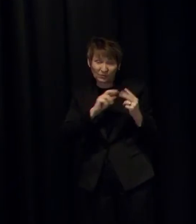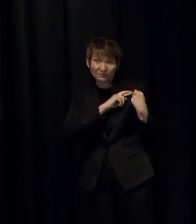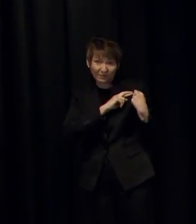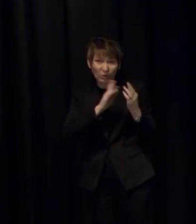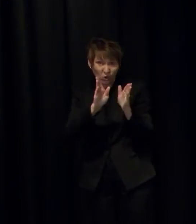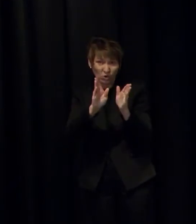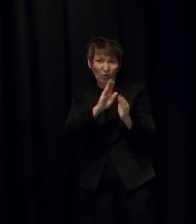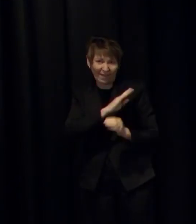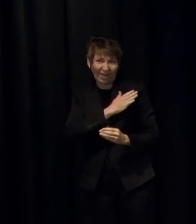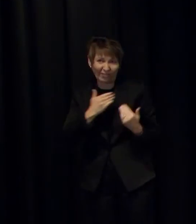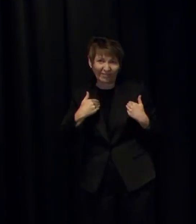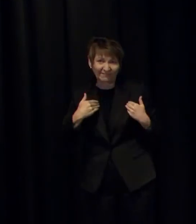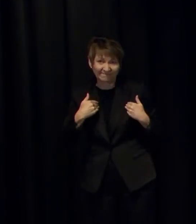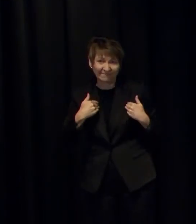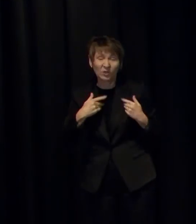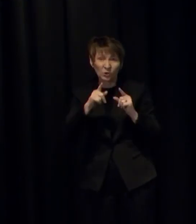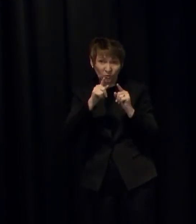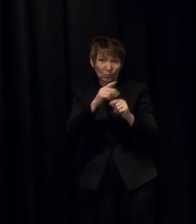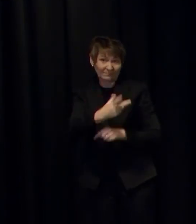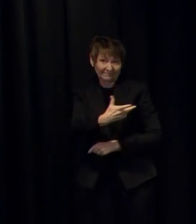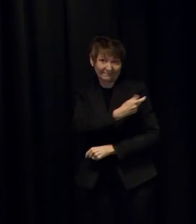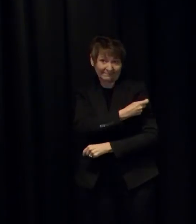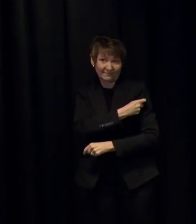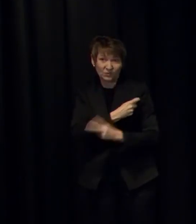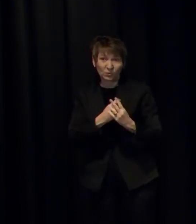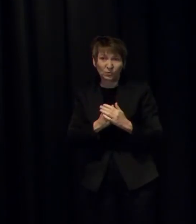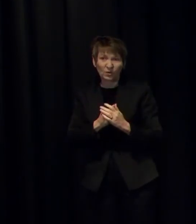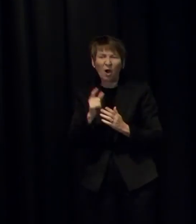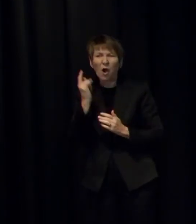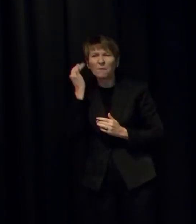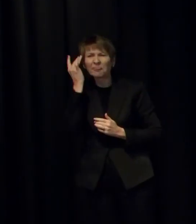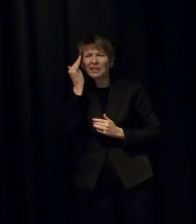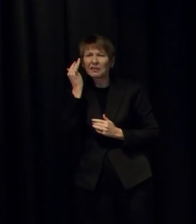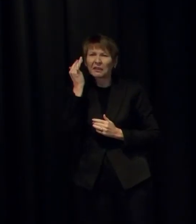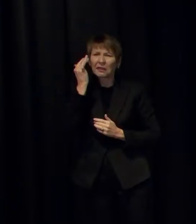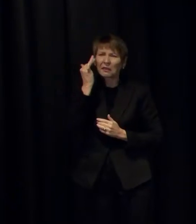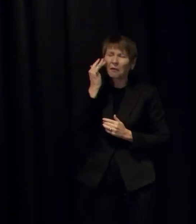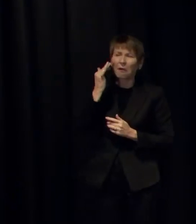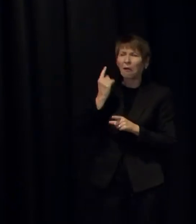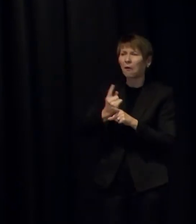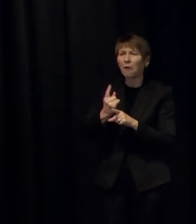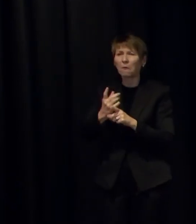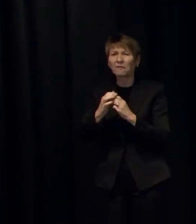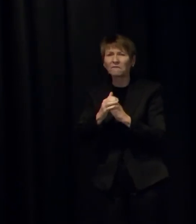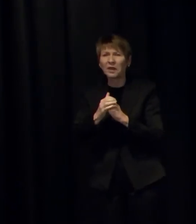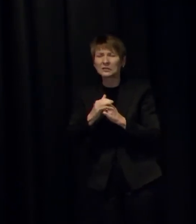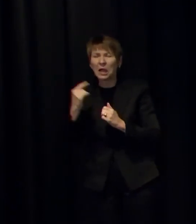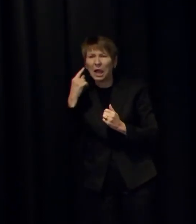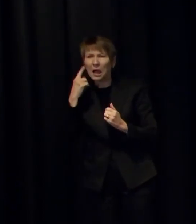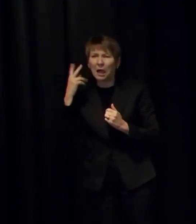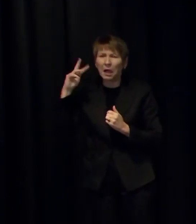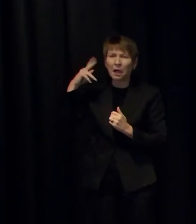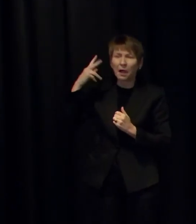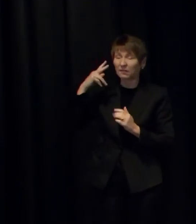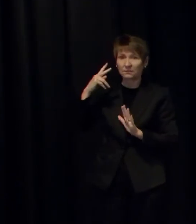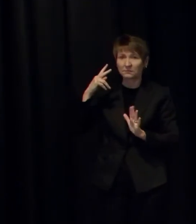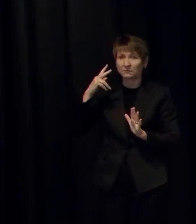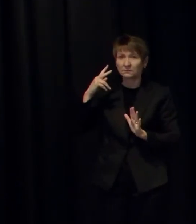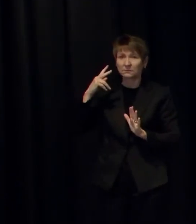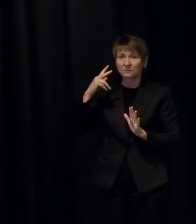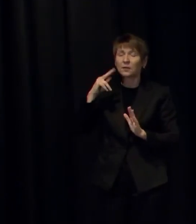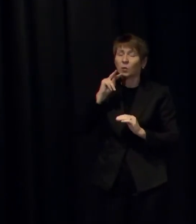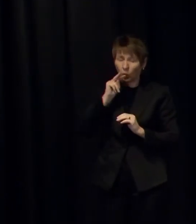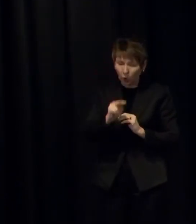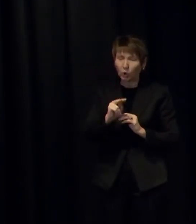appointment, having your first dose appointment, not just talking about it or thinking about it with your family and friends, going and doing it, booking that appointment. There are tens of thousands